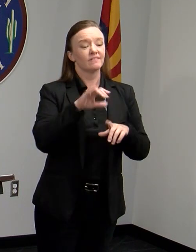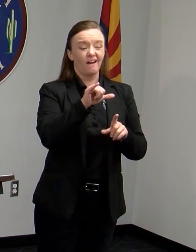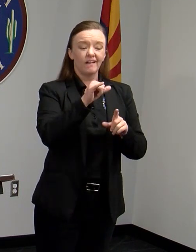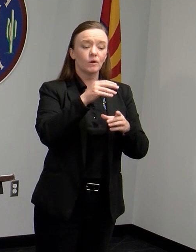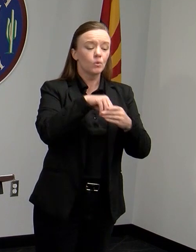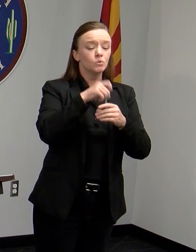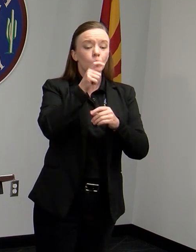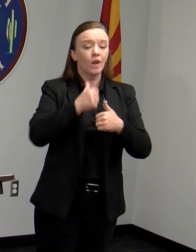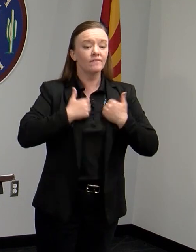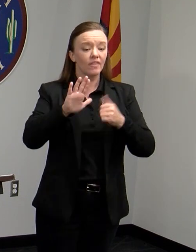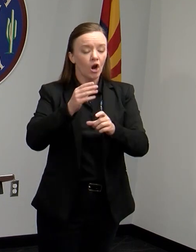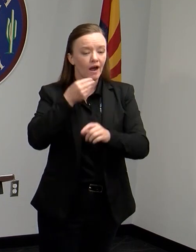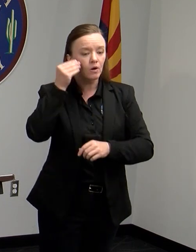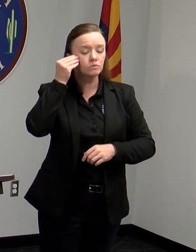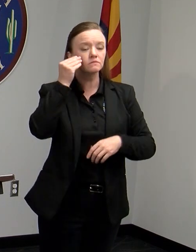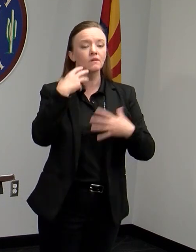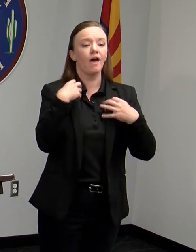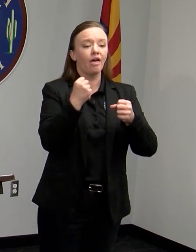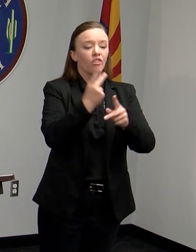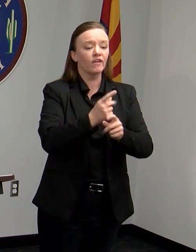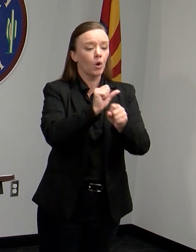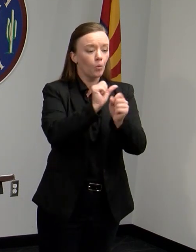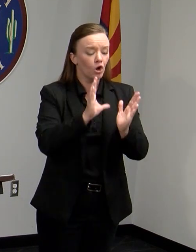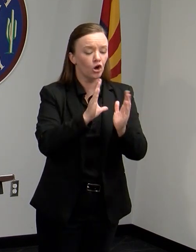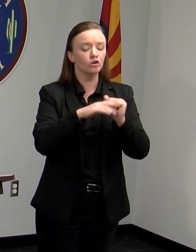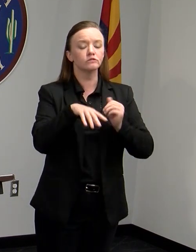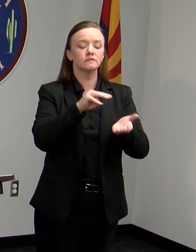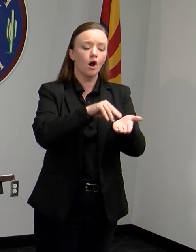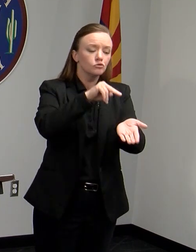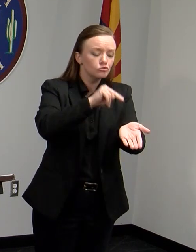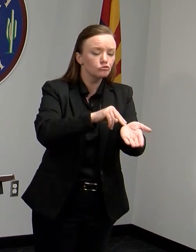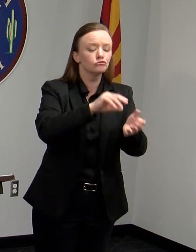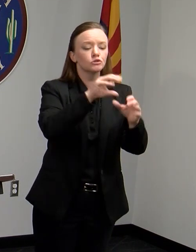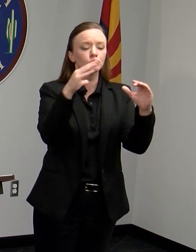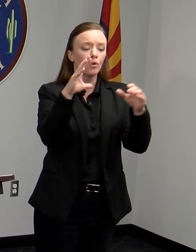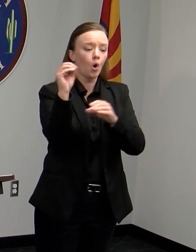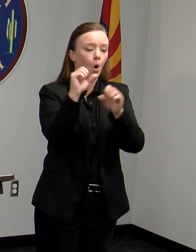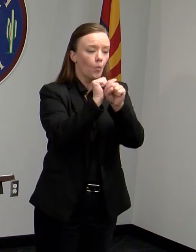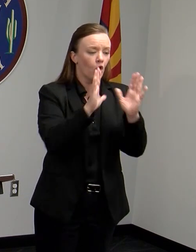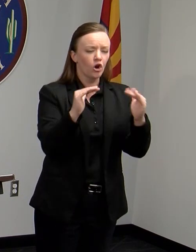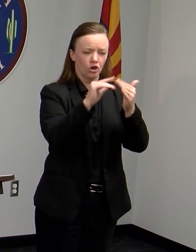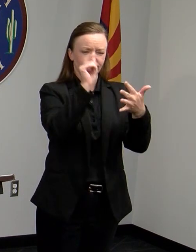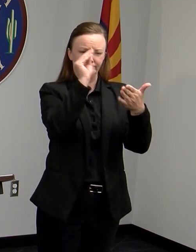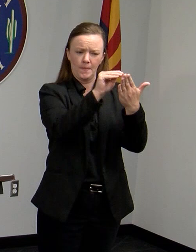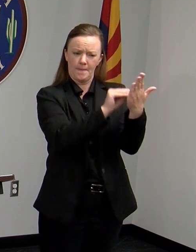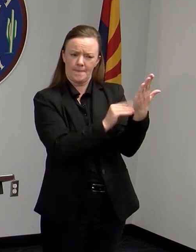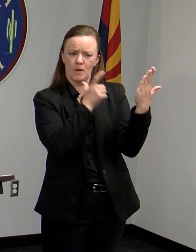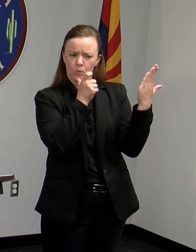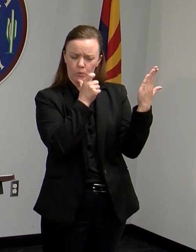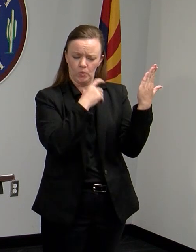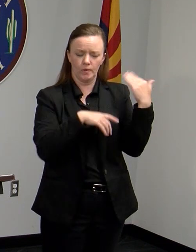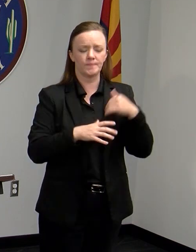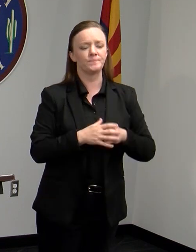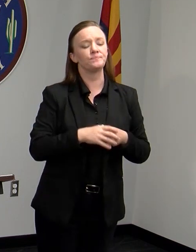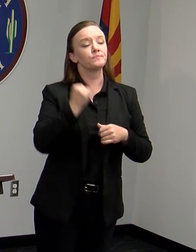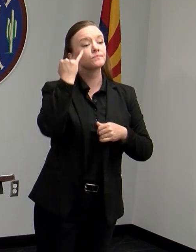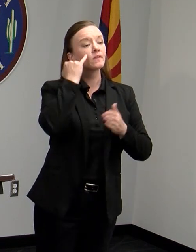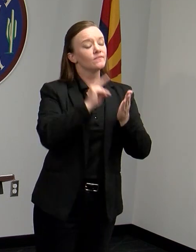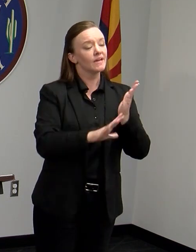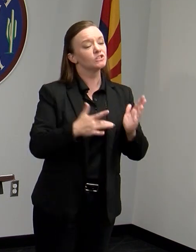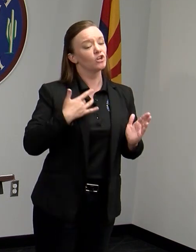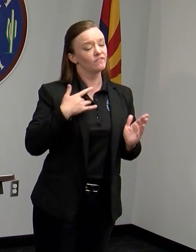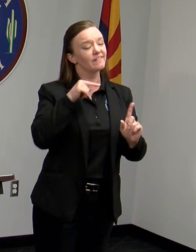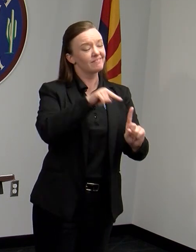workers, and anyone who may have treated them. Contacts who the investigator considers to be at risk for exposure